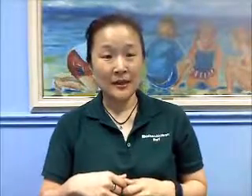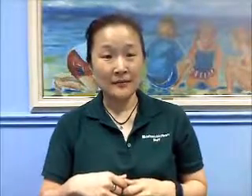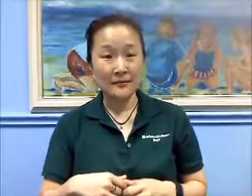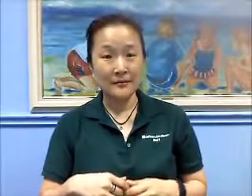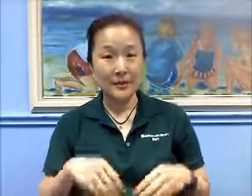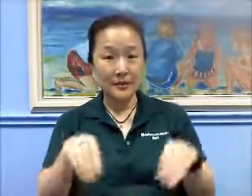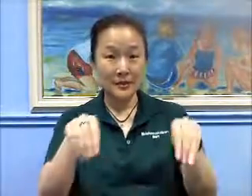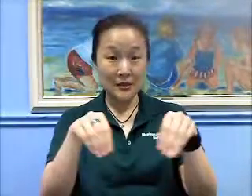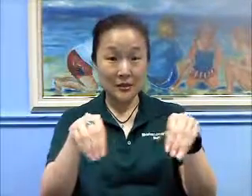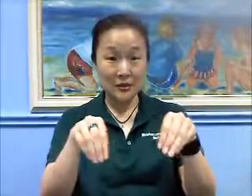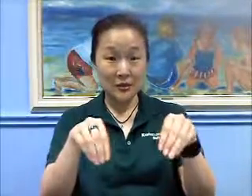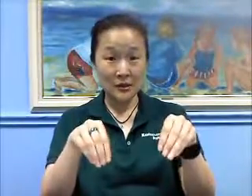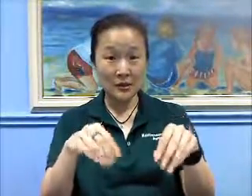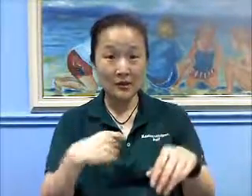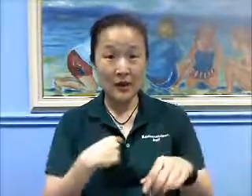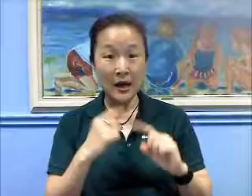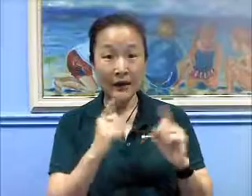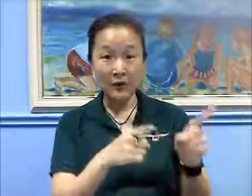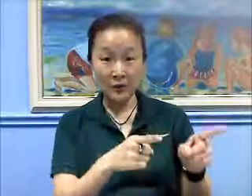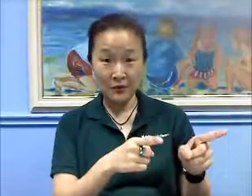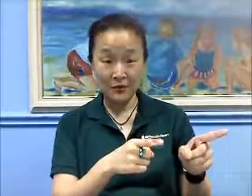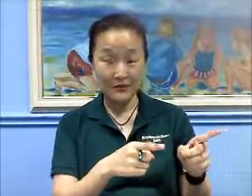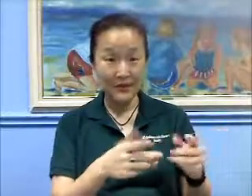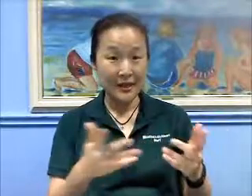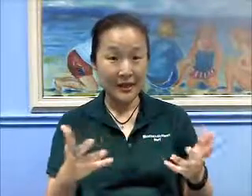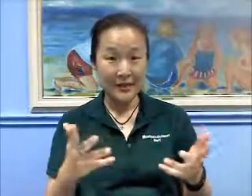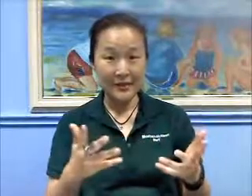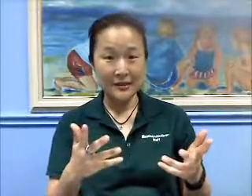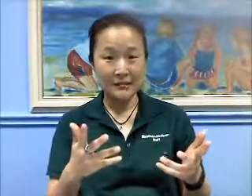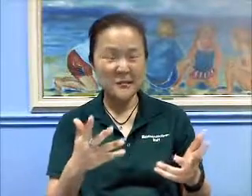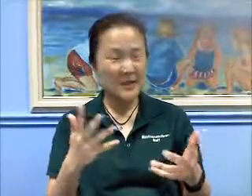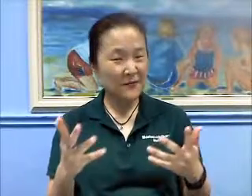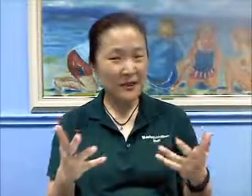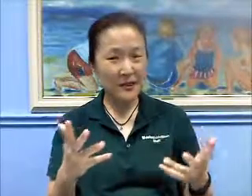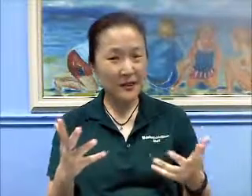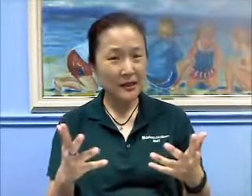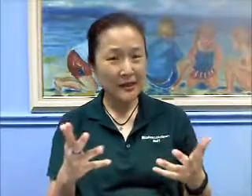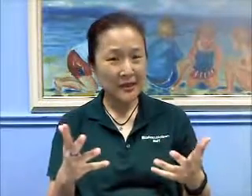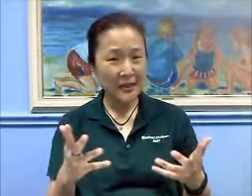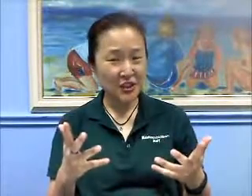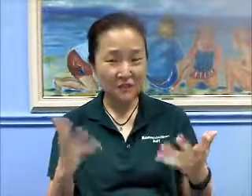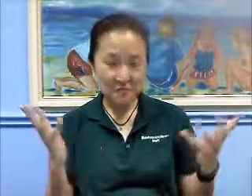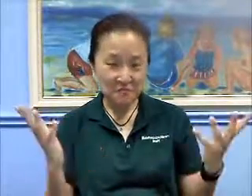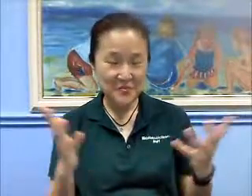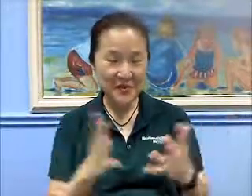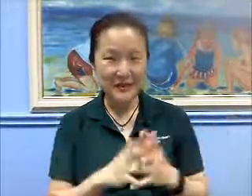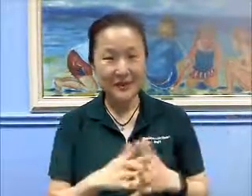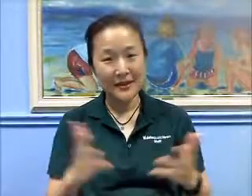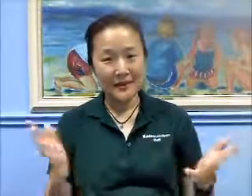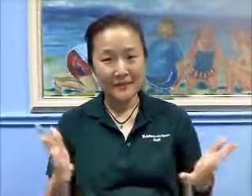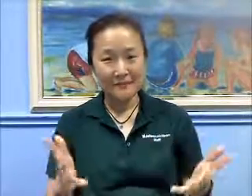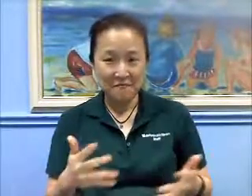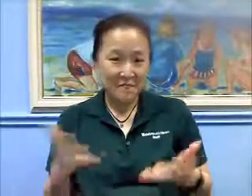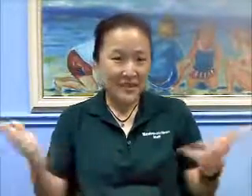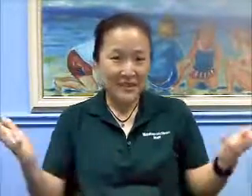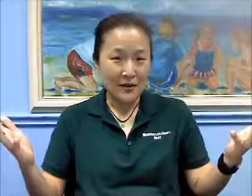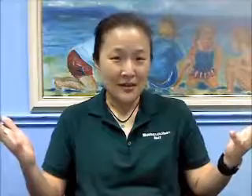sign store, I go. And so it feels a little Yoda-ish, but that's how we do